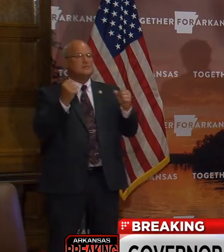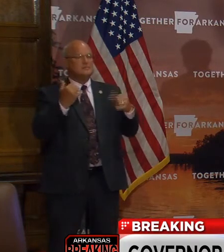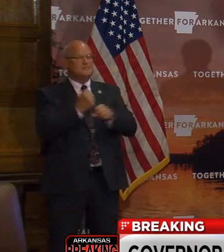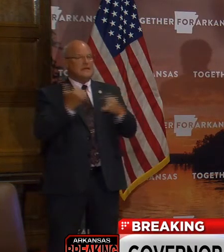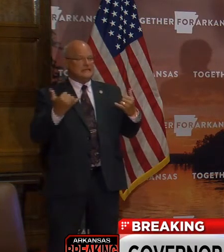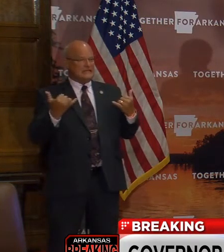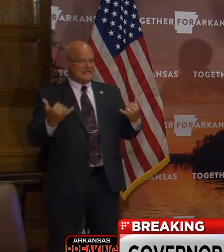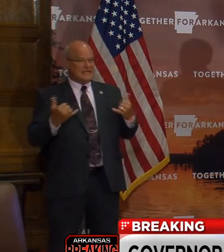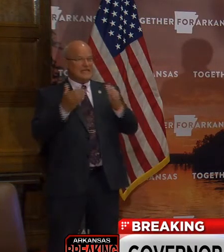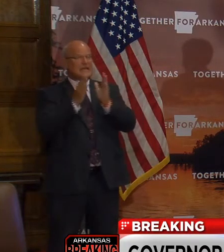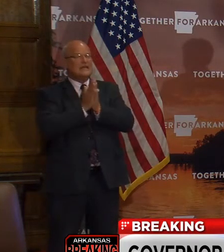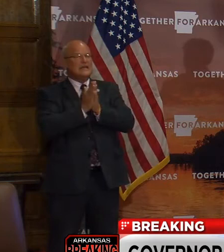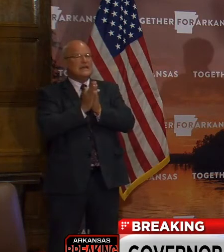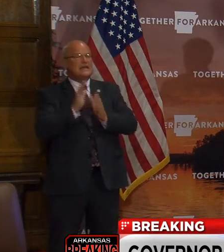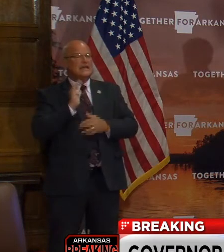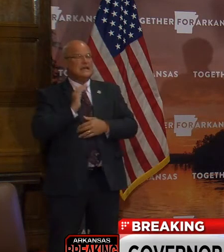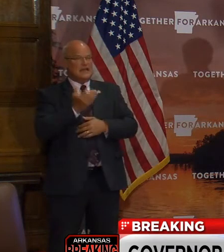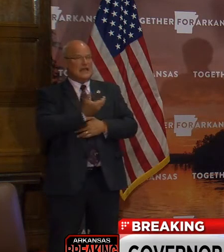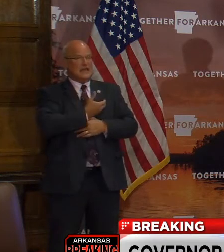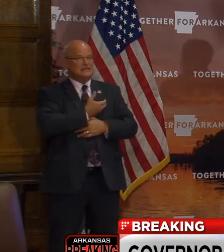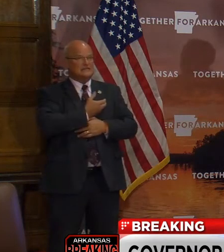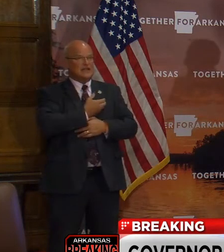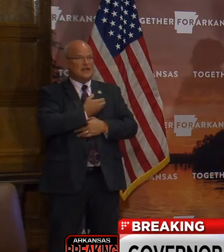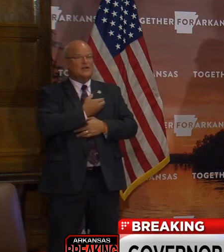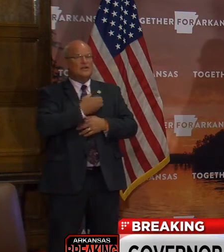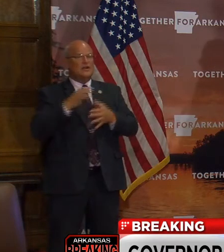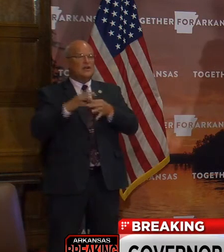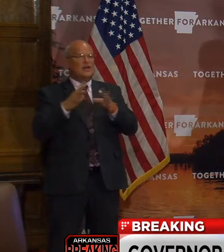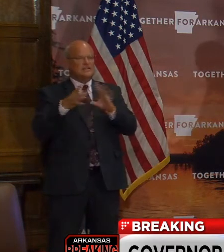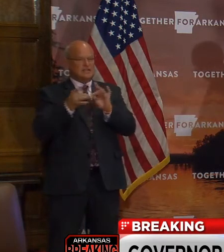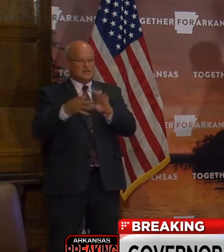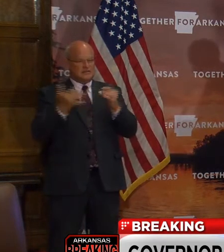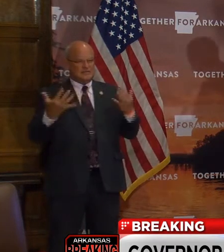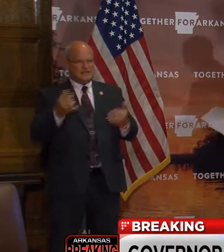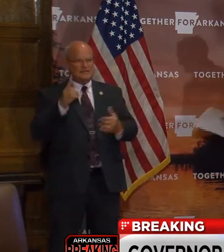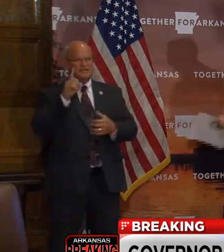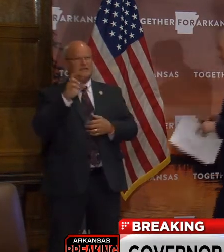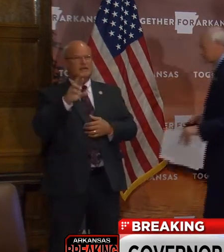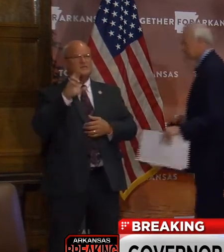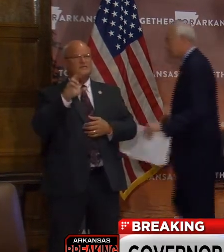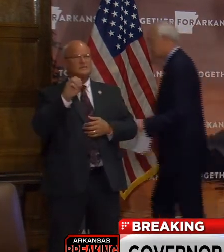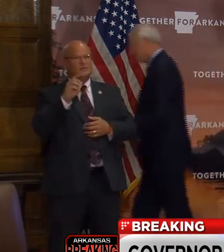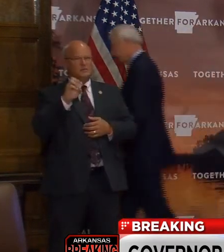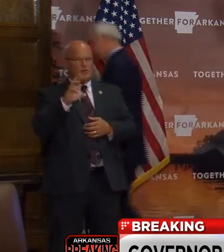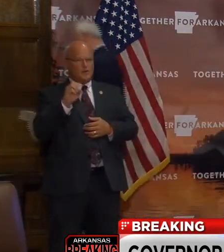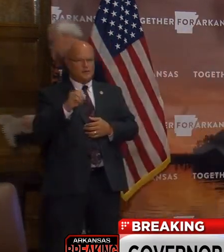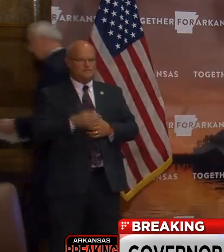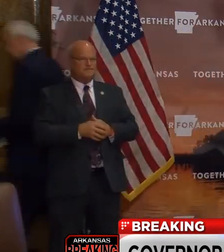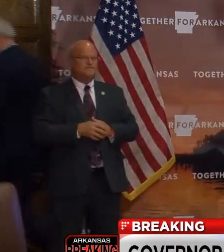today and ask our colleagues to make comments. Dr. Romero.